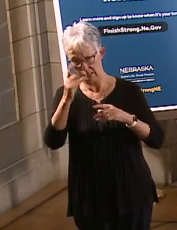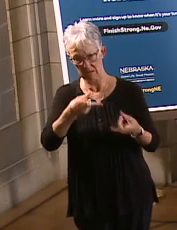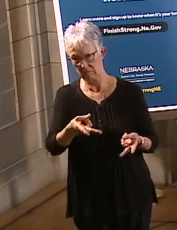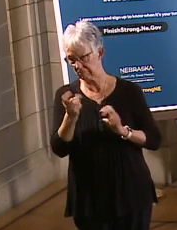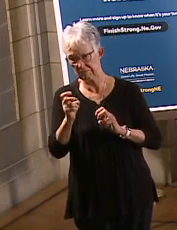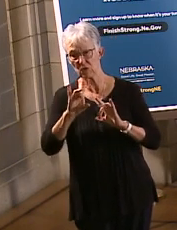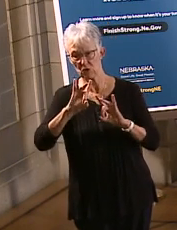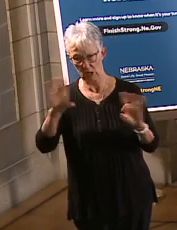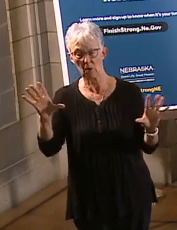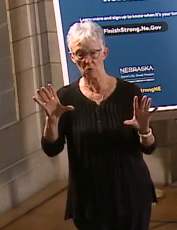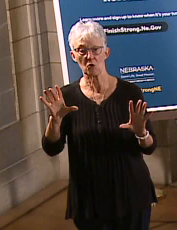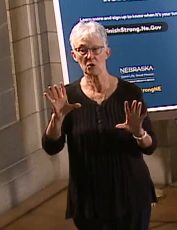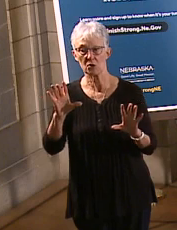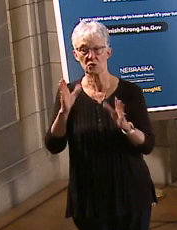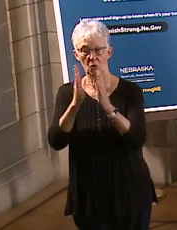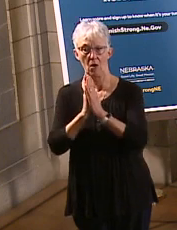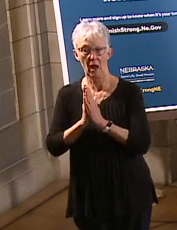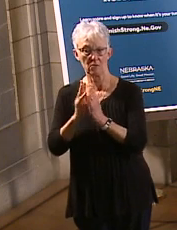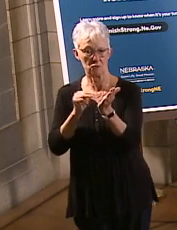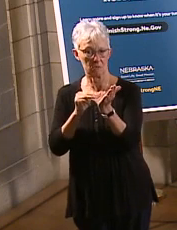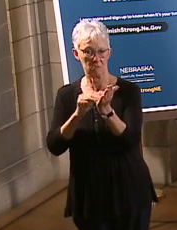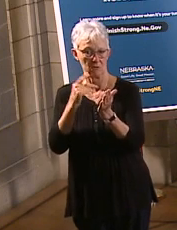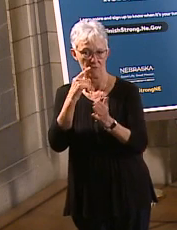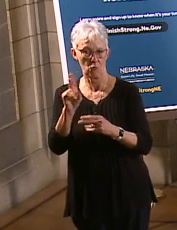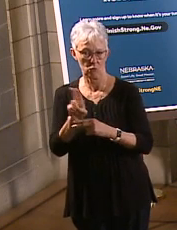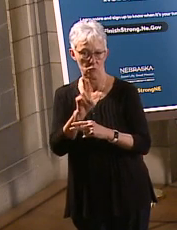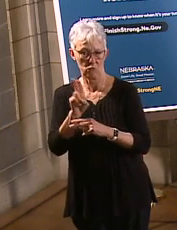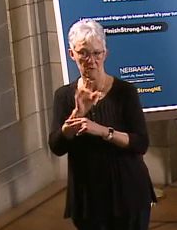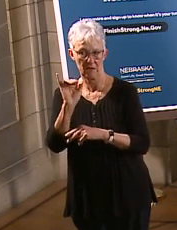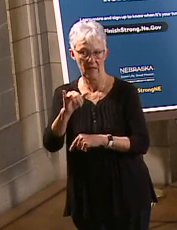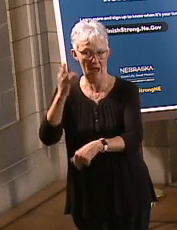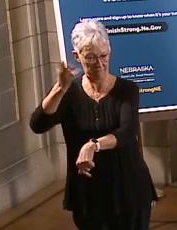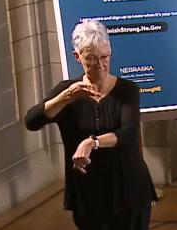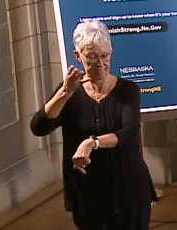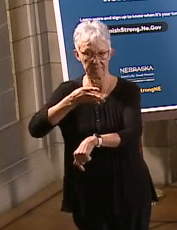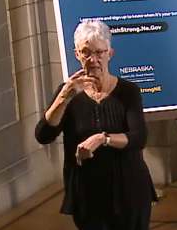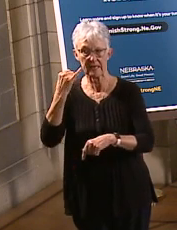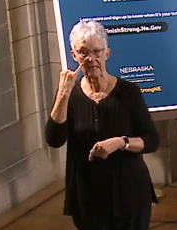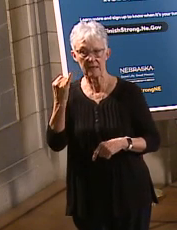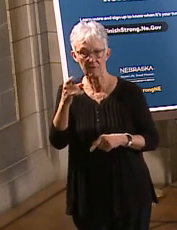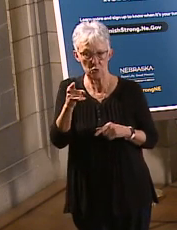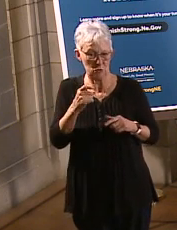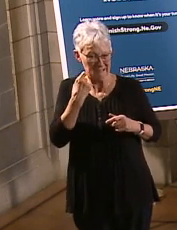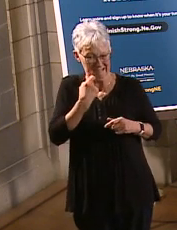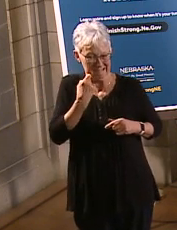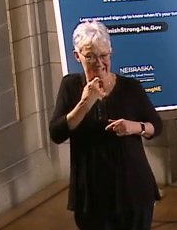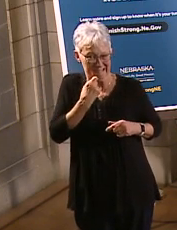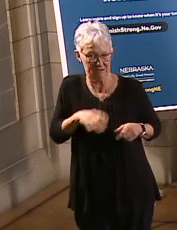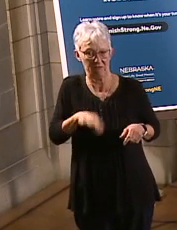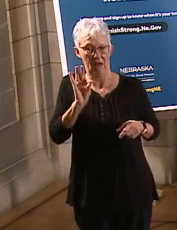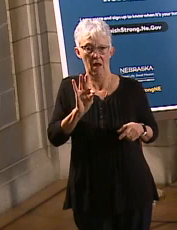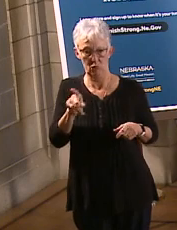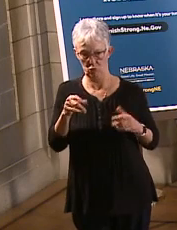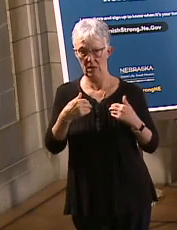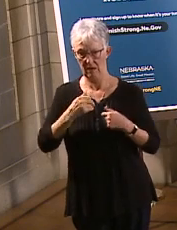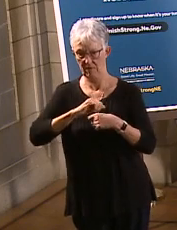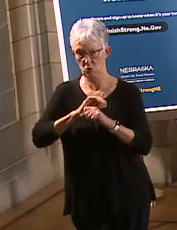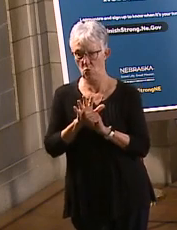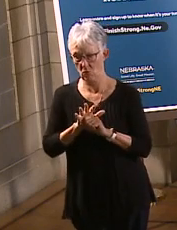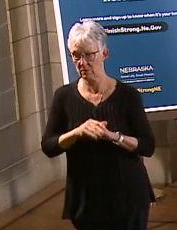talk to your doctor about that, and doctors, please prescribe that for your patients if they qualify. That's an important treatment.